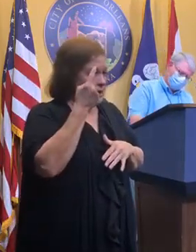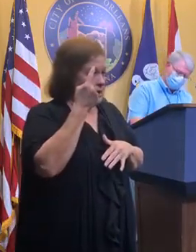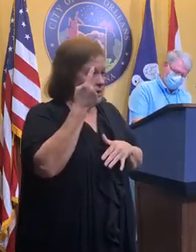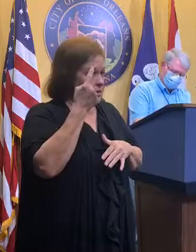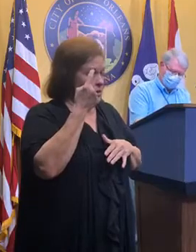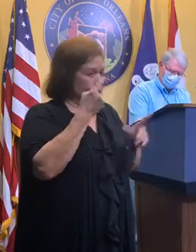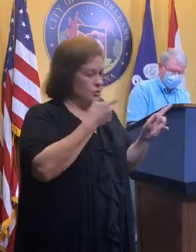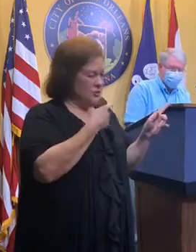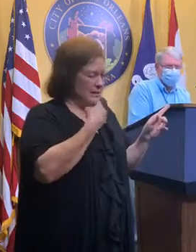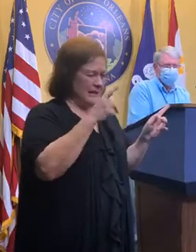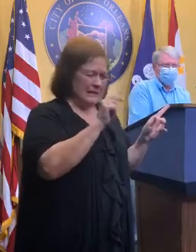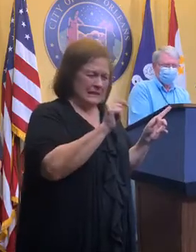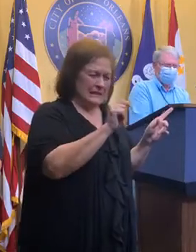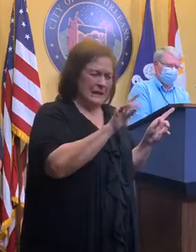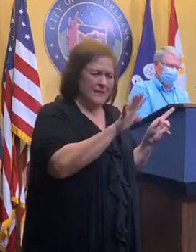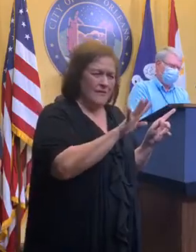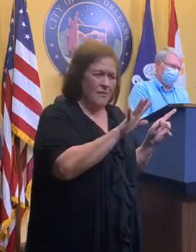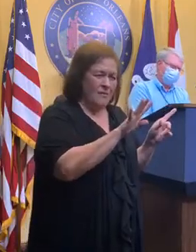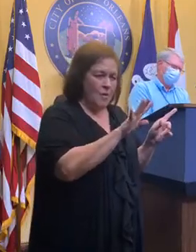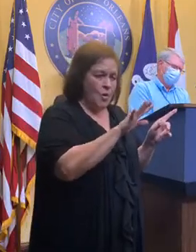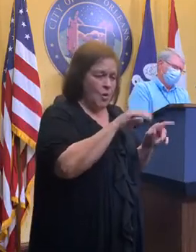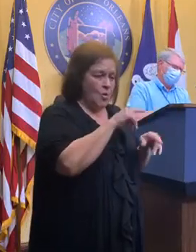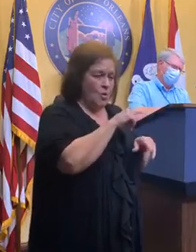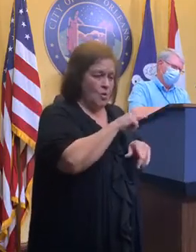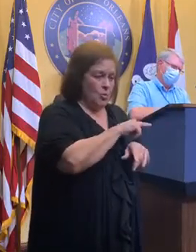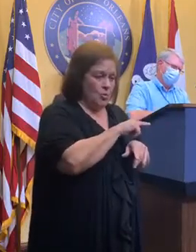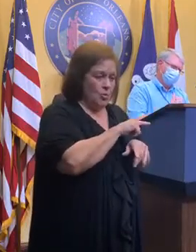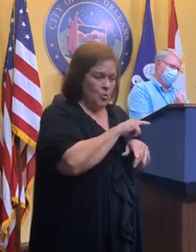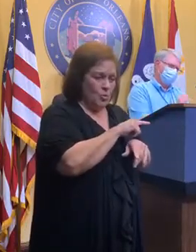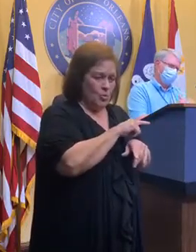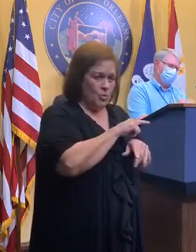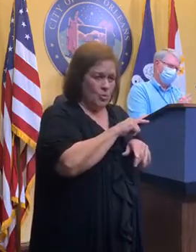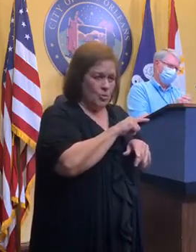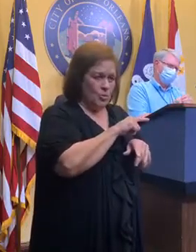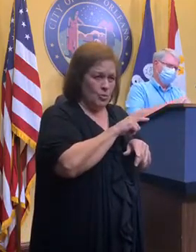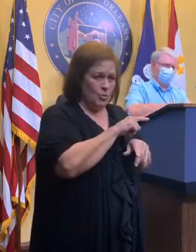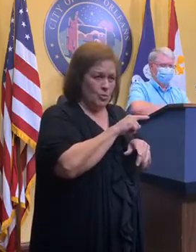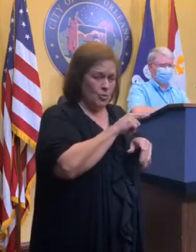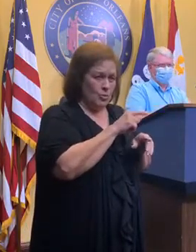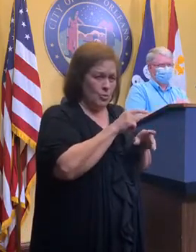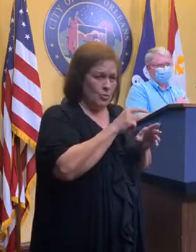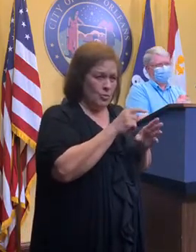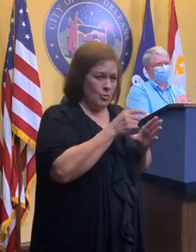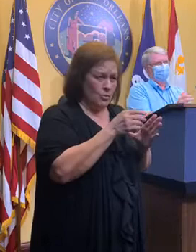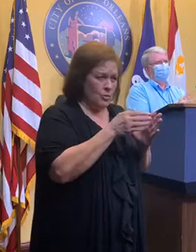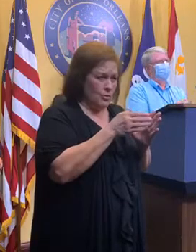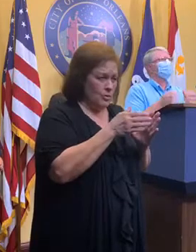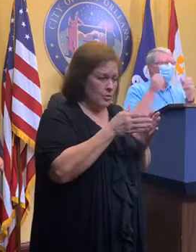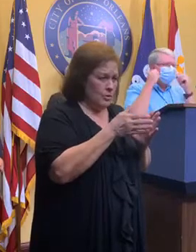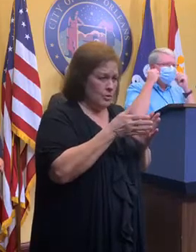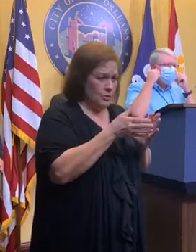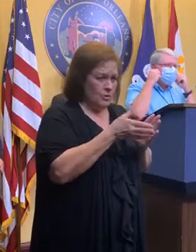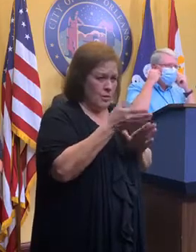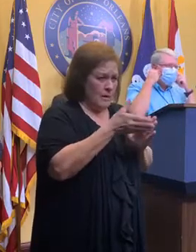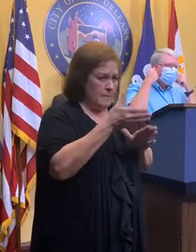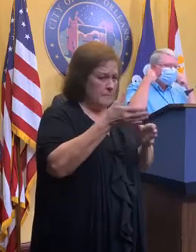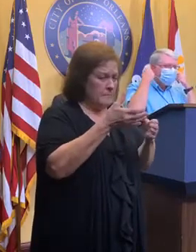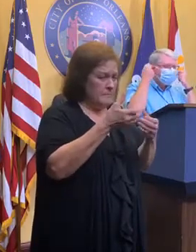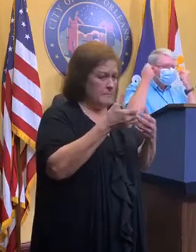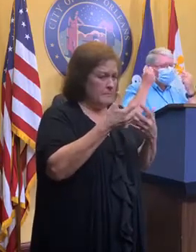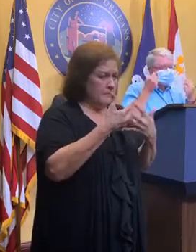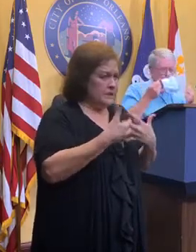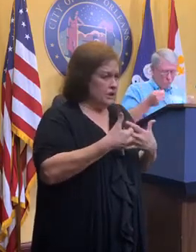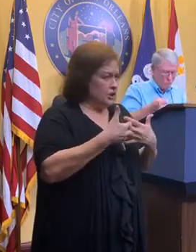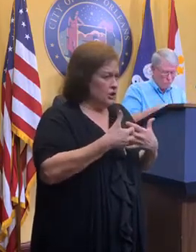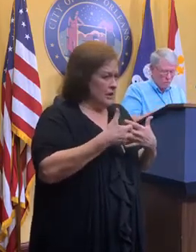without T4, y'all are operating basically without any margin or any significant margin